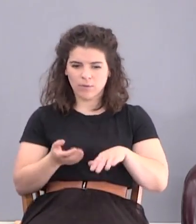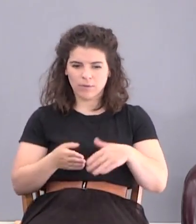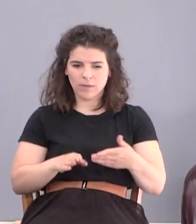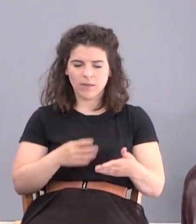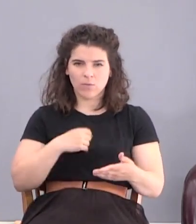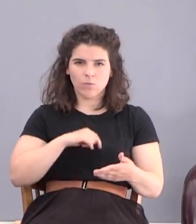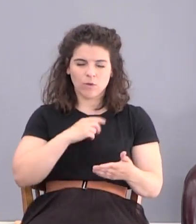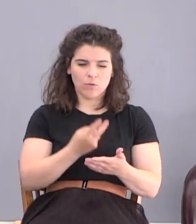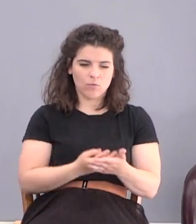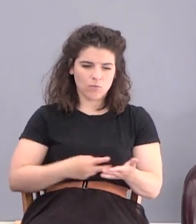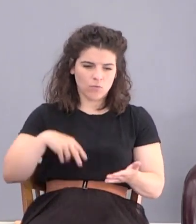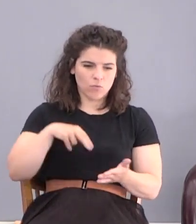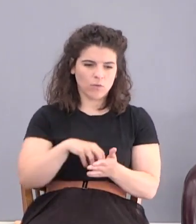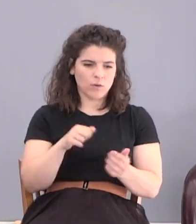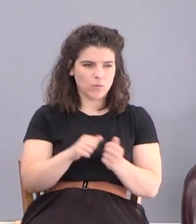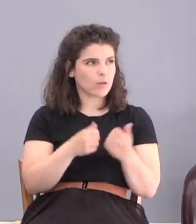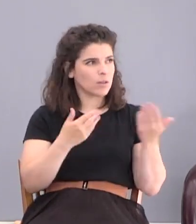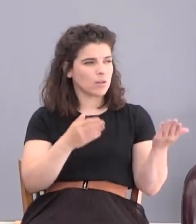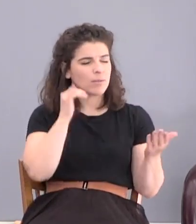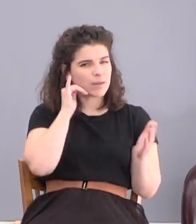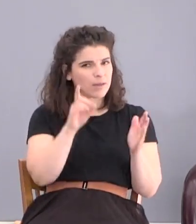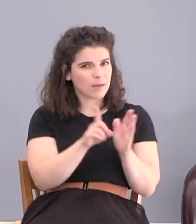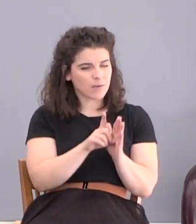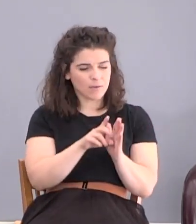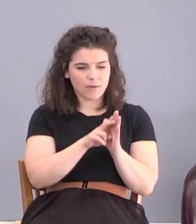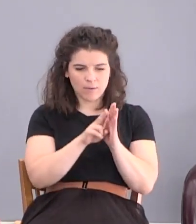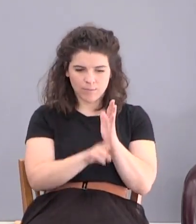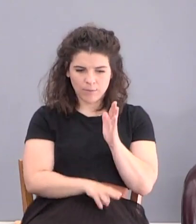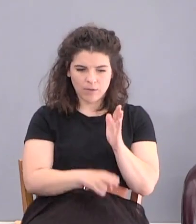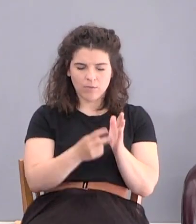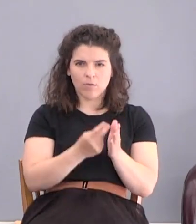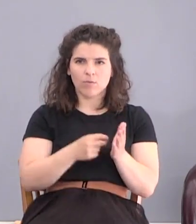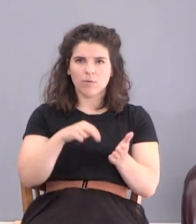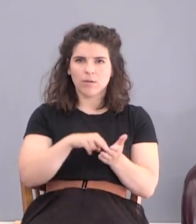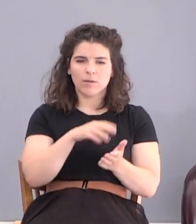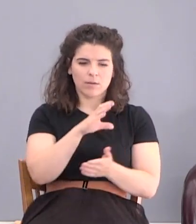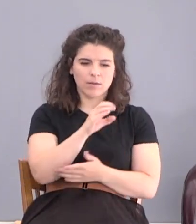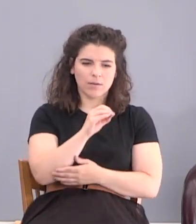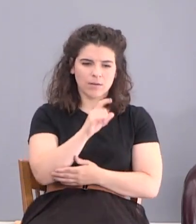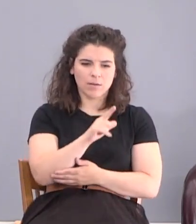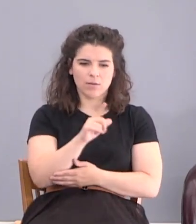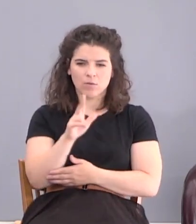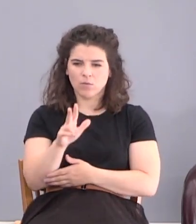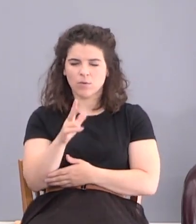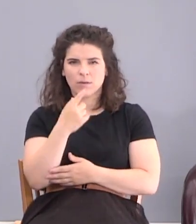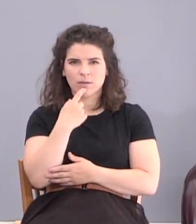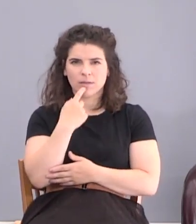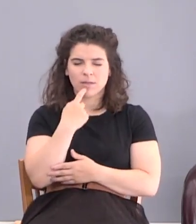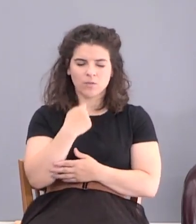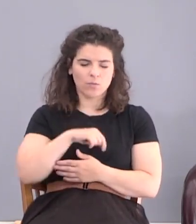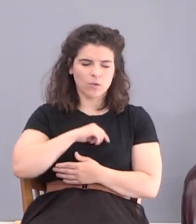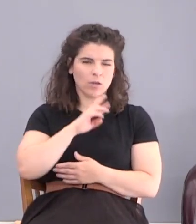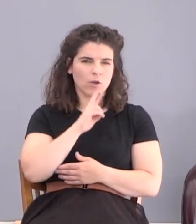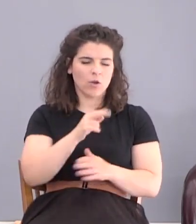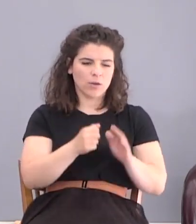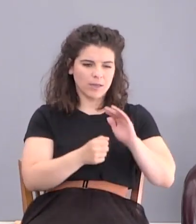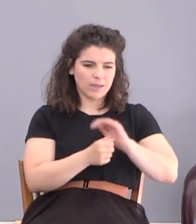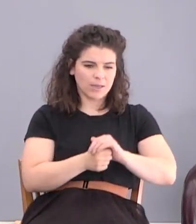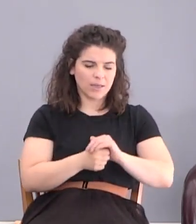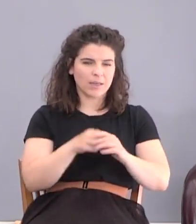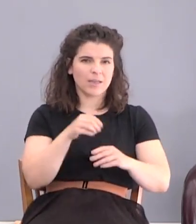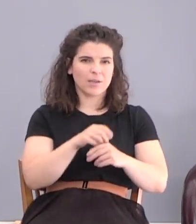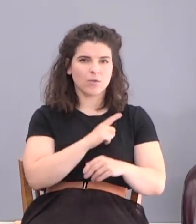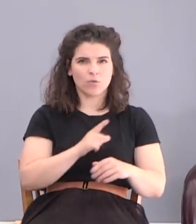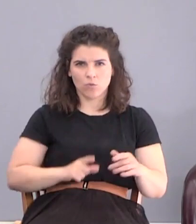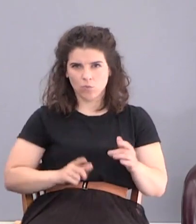him because we're identified into that burial and resurrection. And then Colossians 3 shows that we are hid in the Lord Jesus